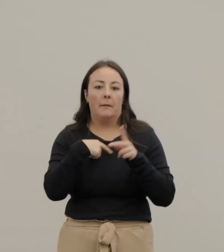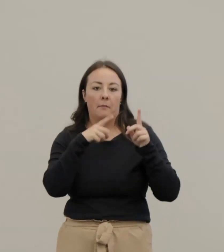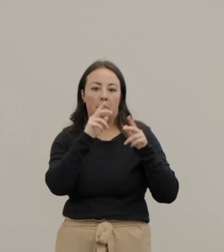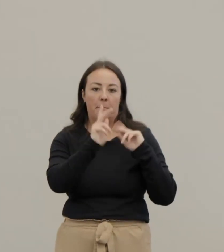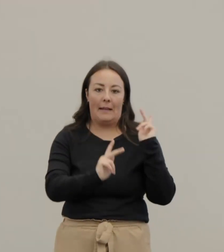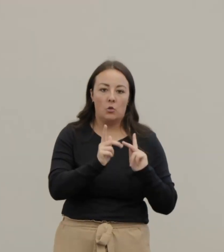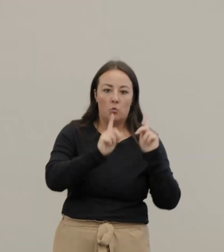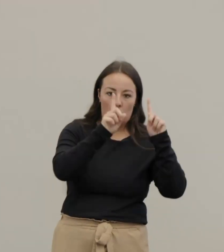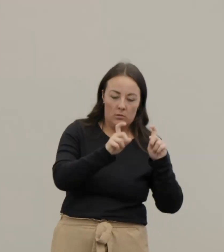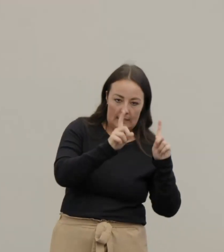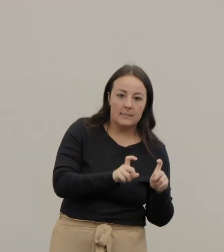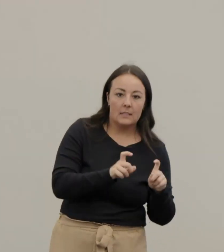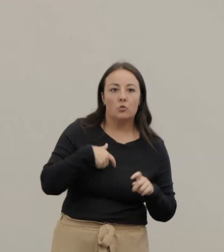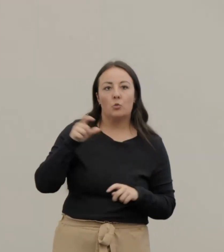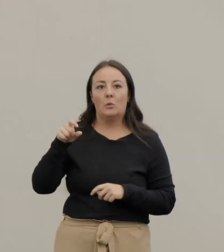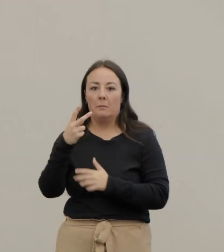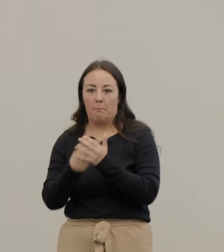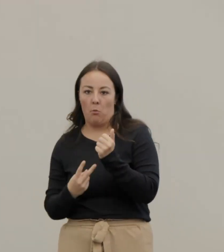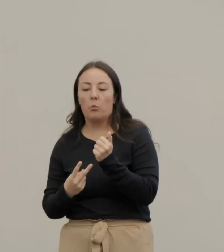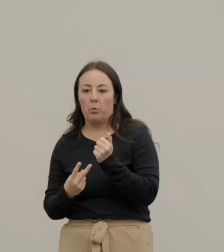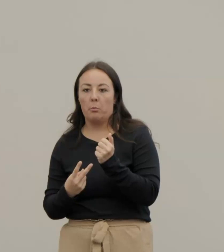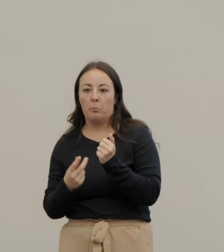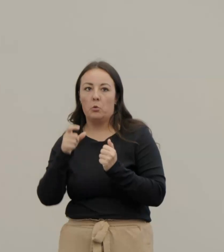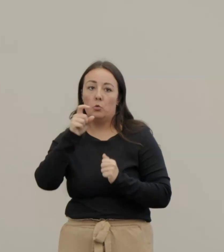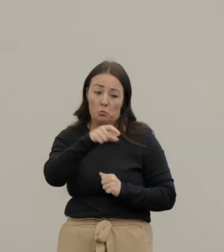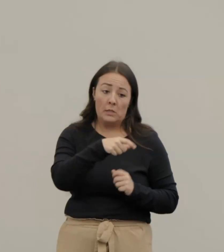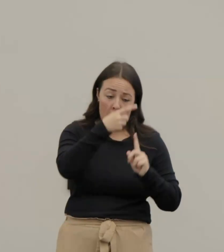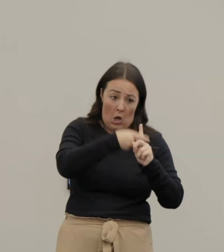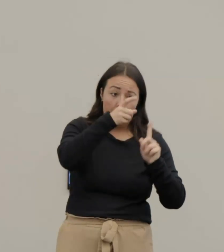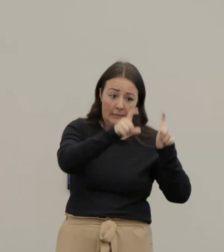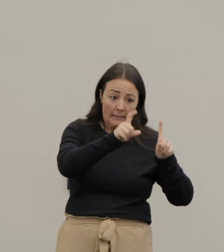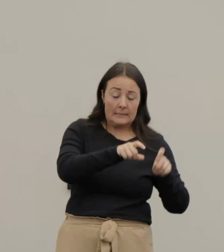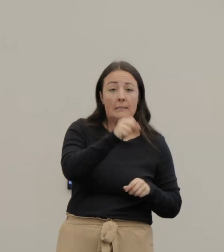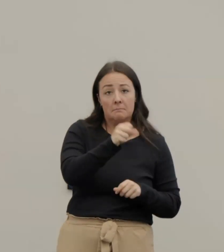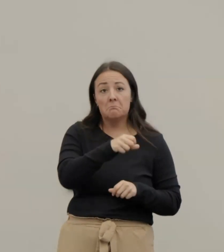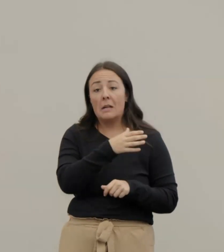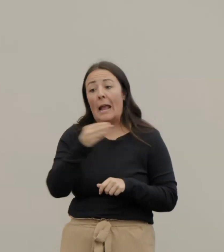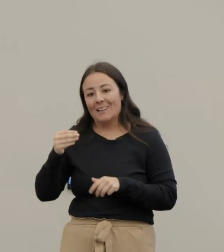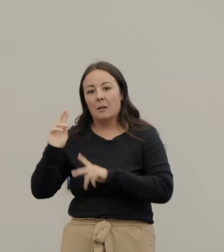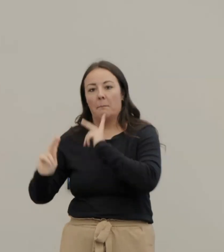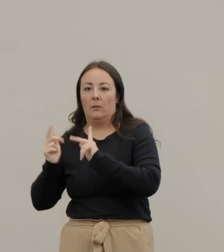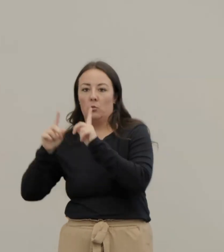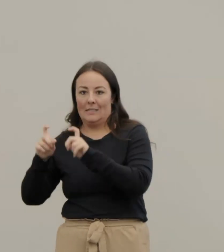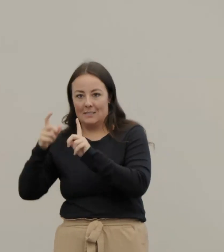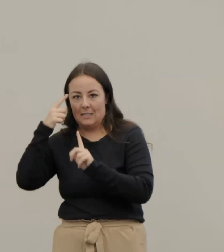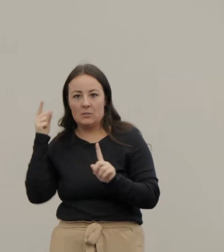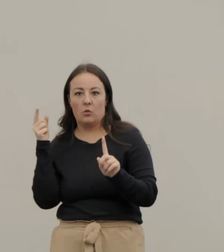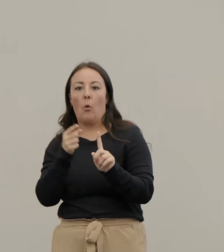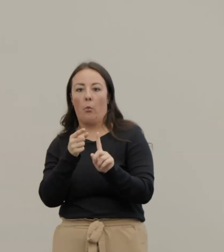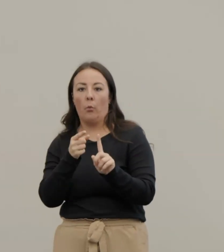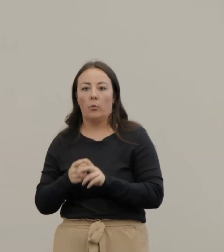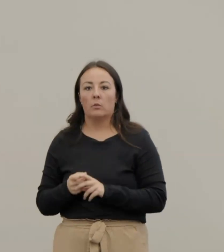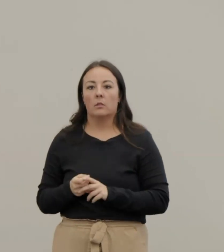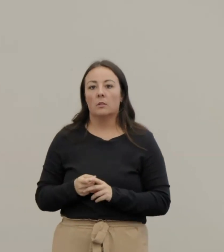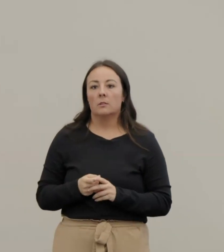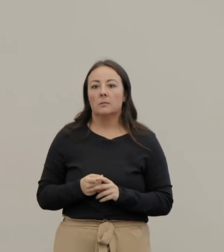depth. You need both. You need the automated and you need the manual testing together is the goal. This is going to uncover